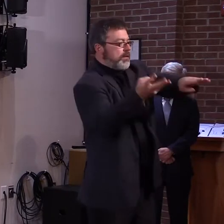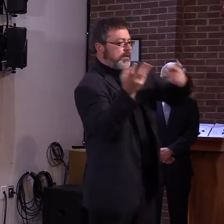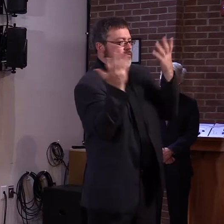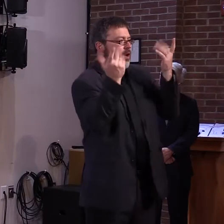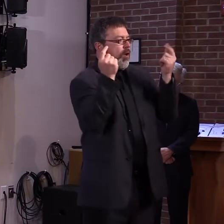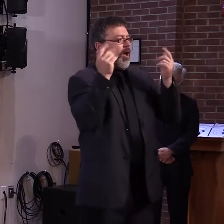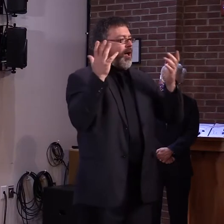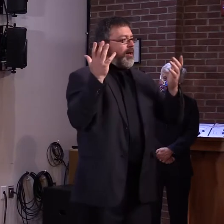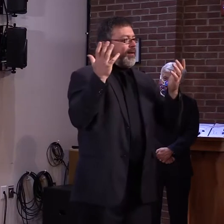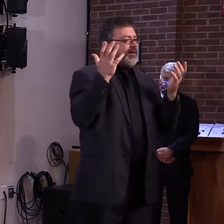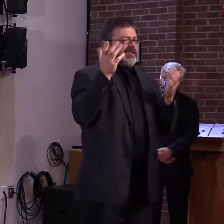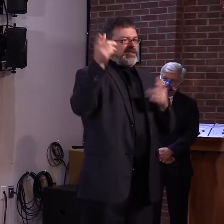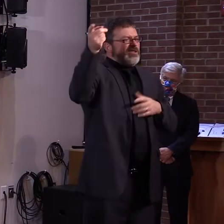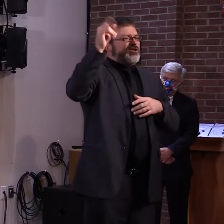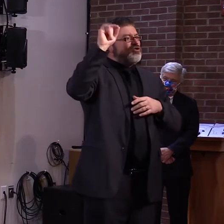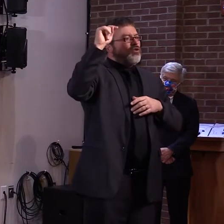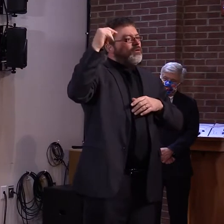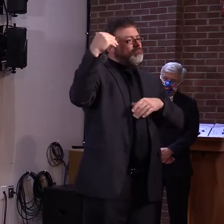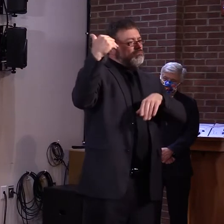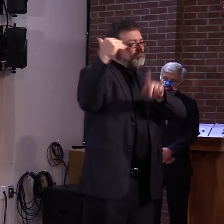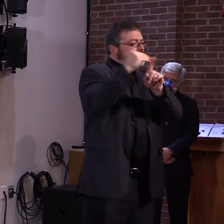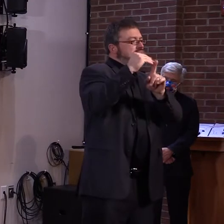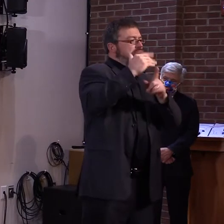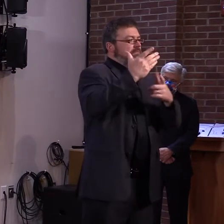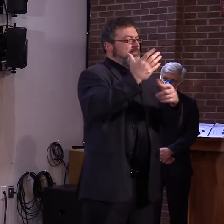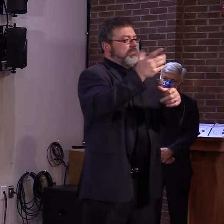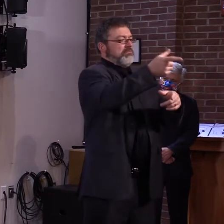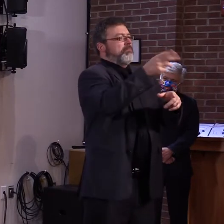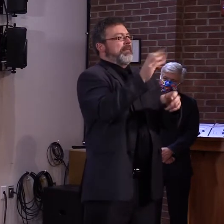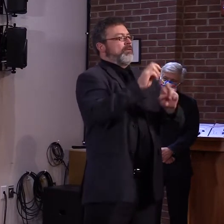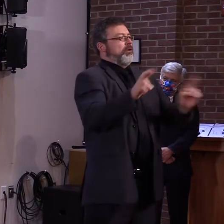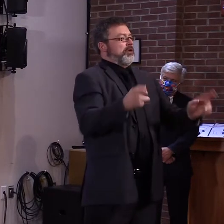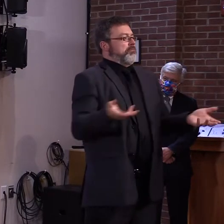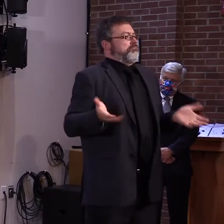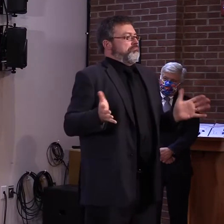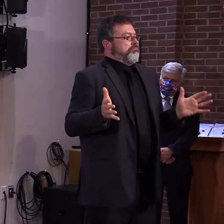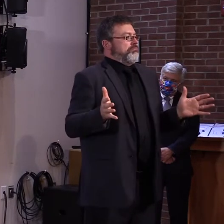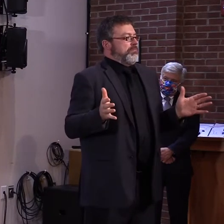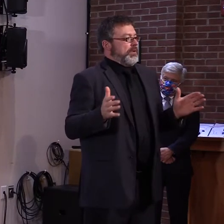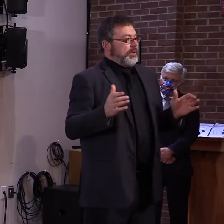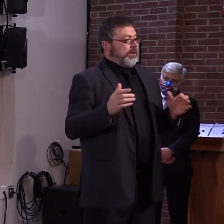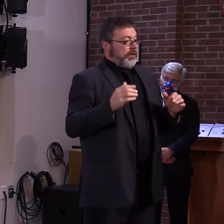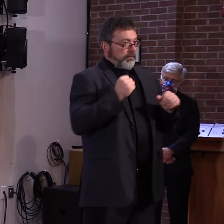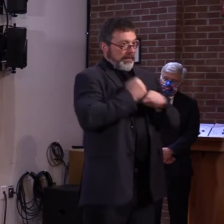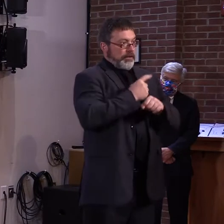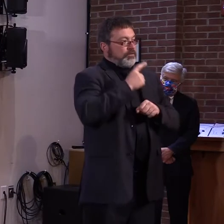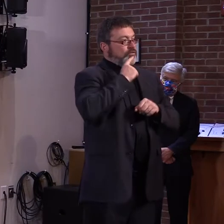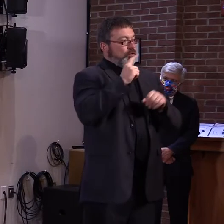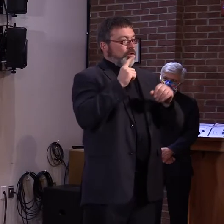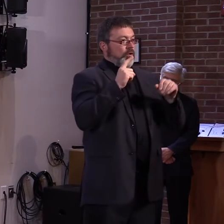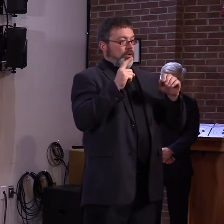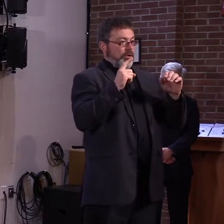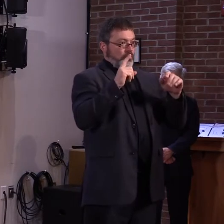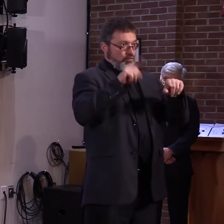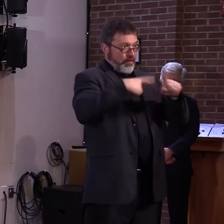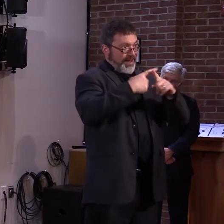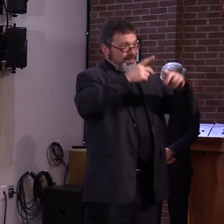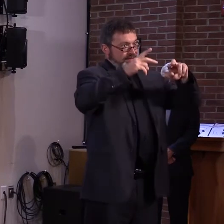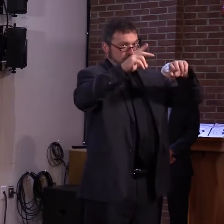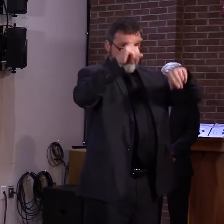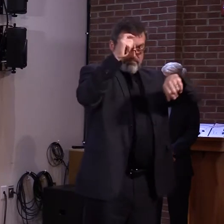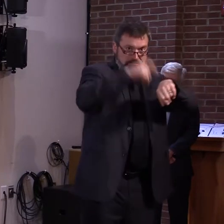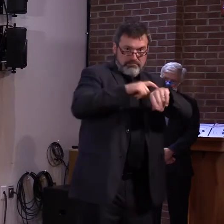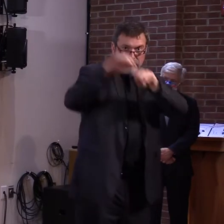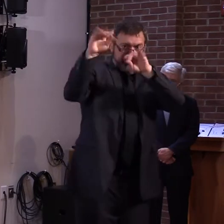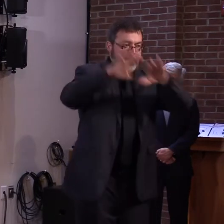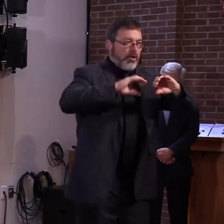aren't any obstacles to having the vaccines come into your state if and when they're ready to go. And